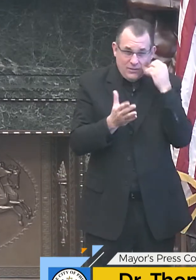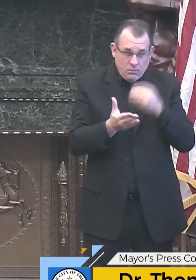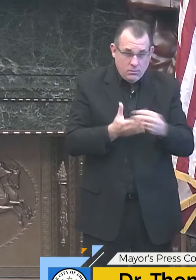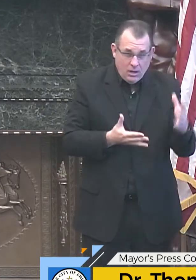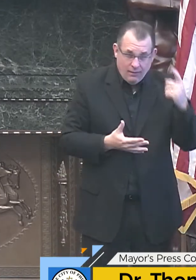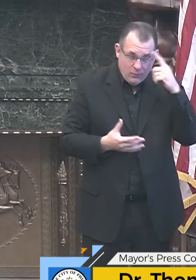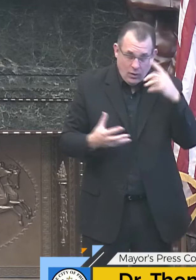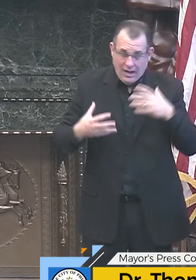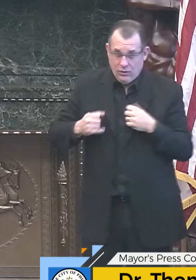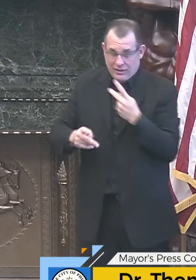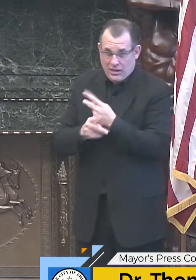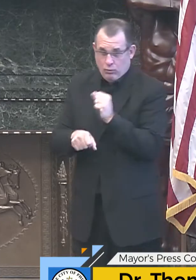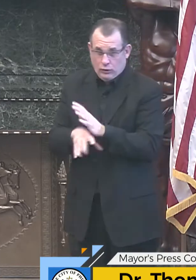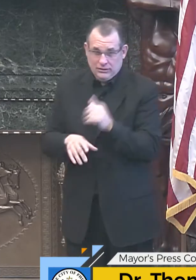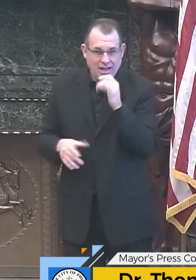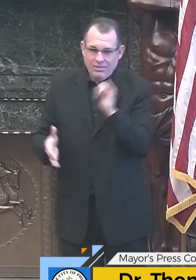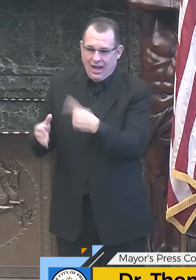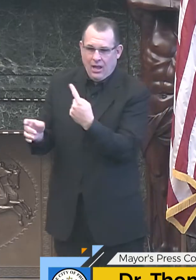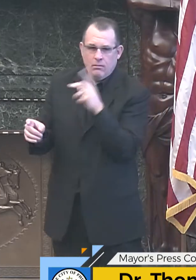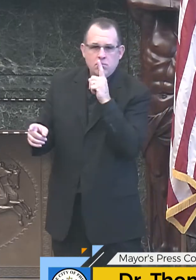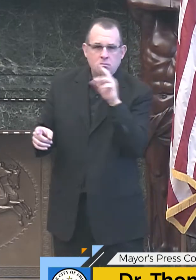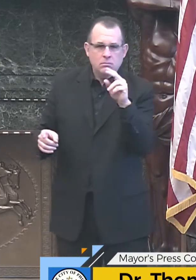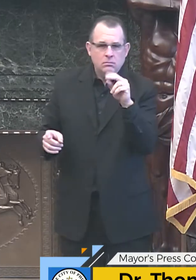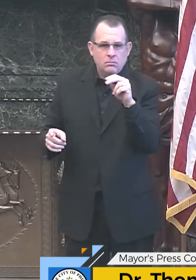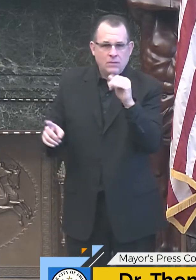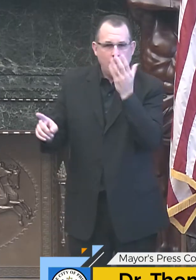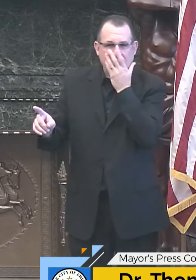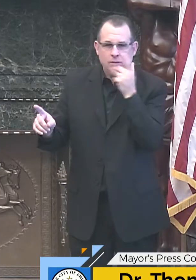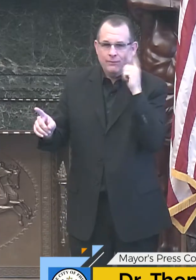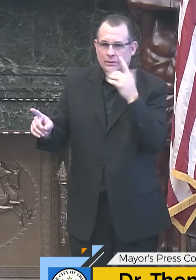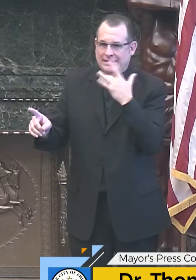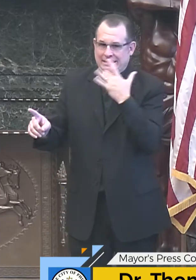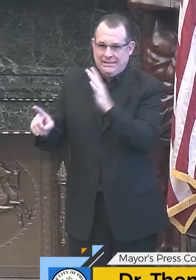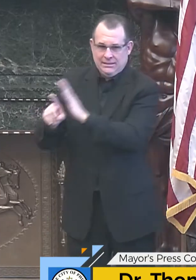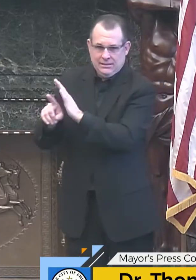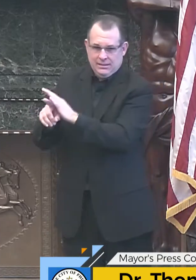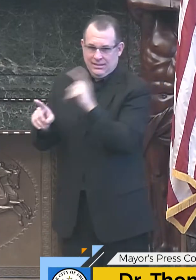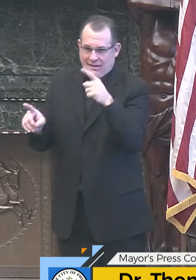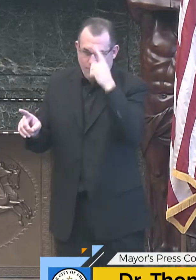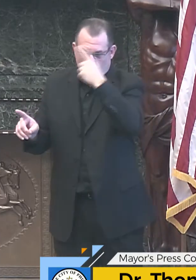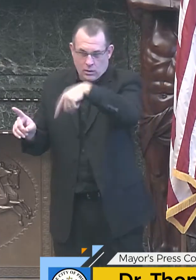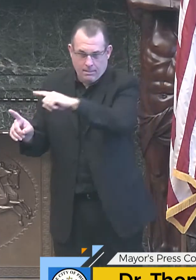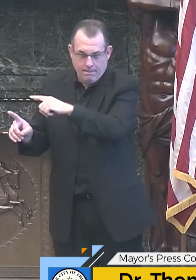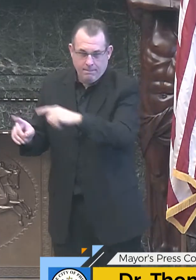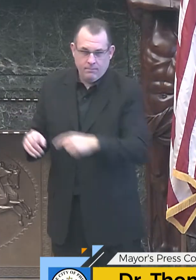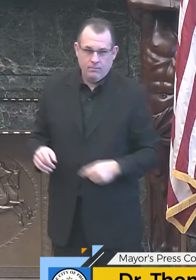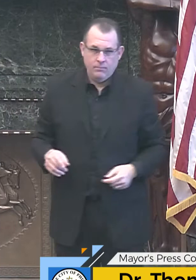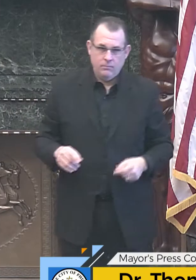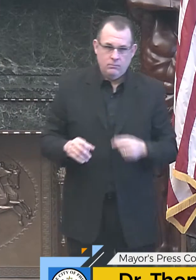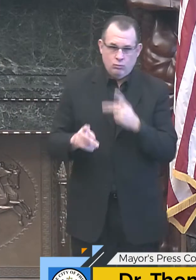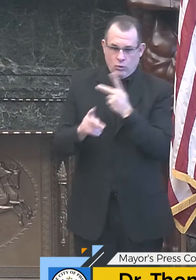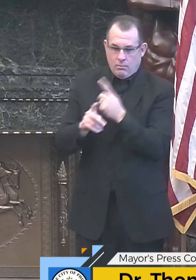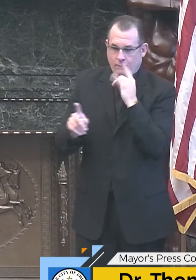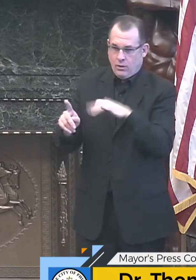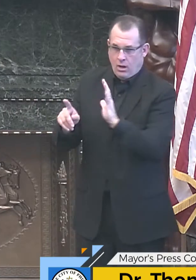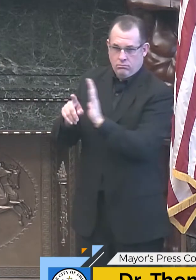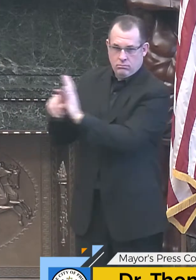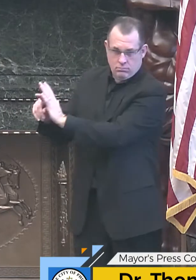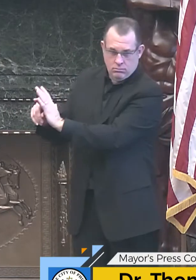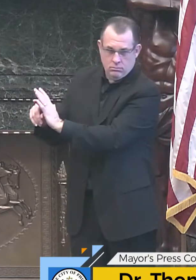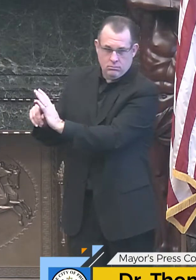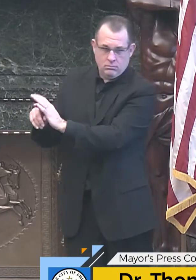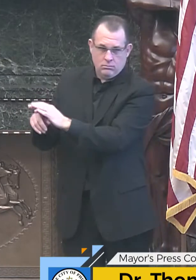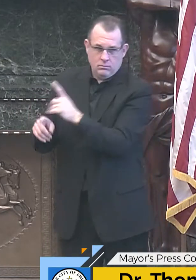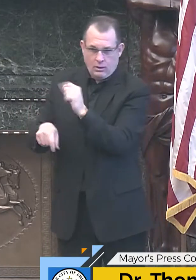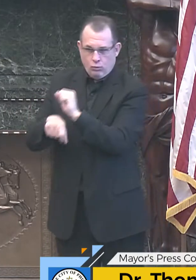workers. There is a severe shortage of the medical face masks, so we want to reserve that for the healthcare workers that we know are at the greatest